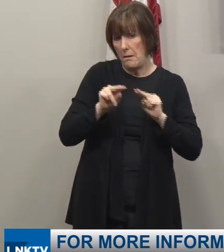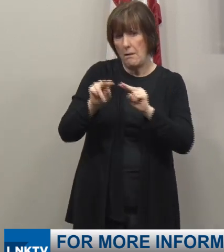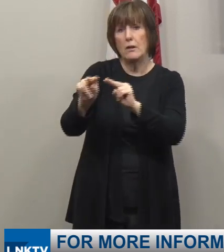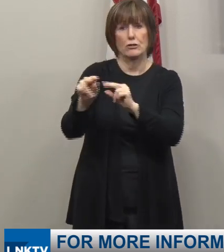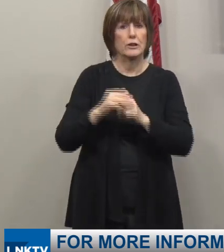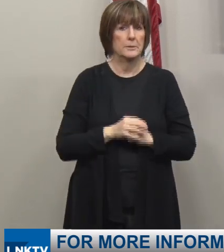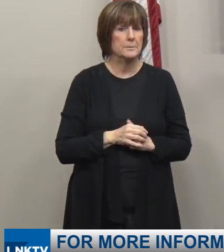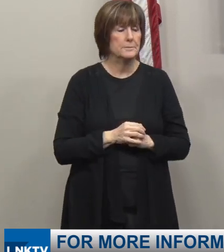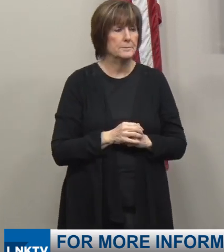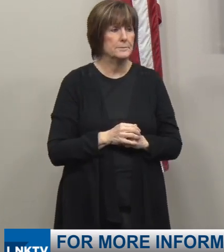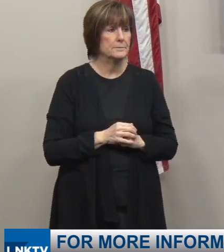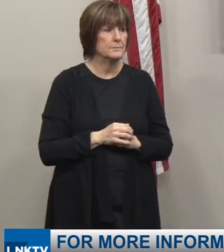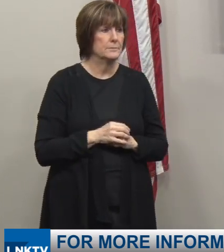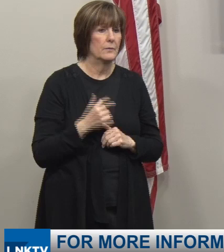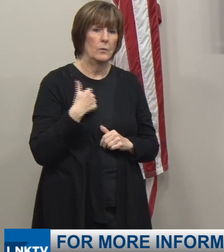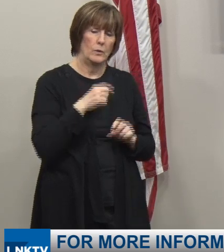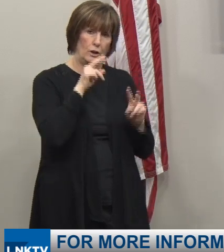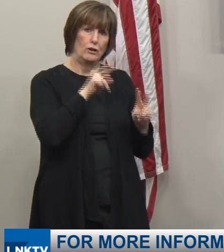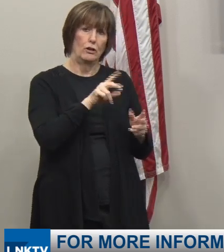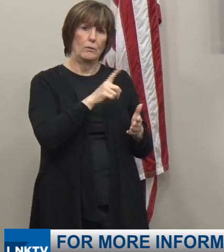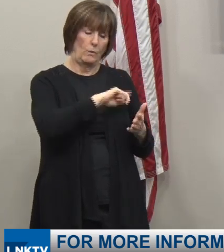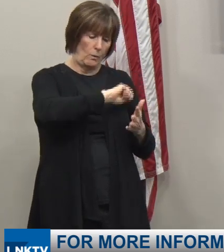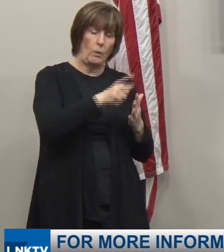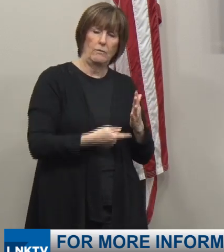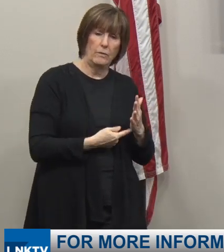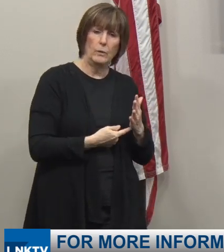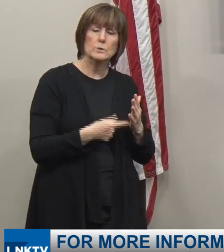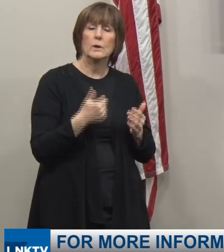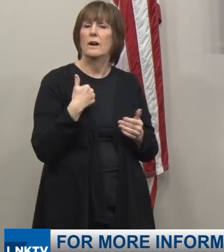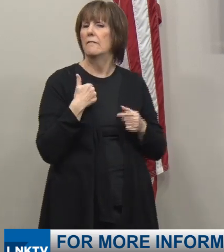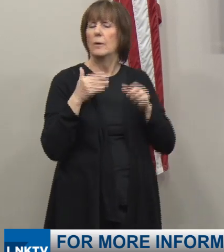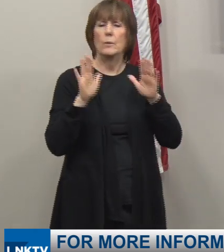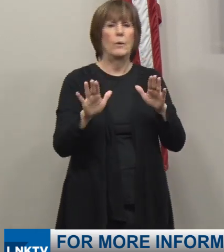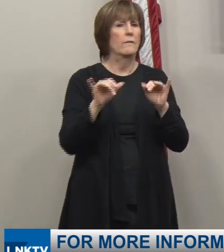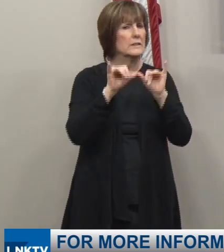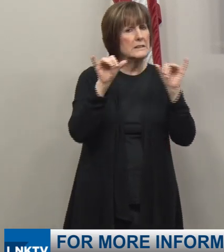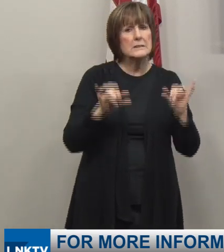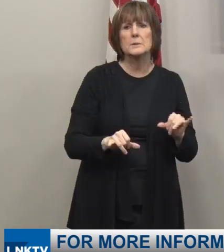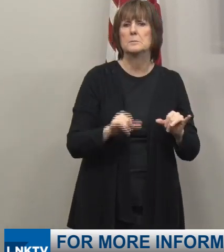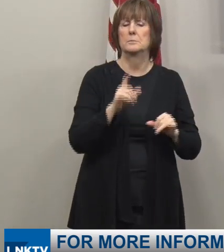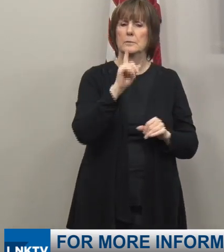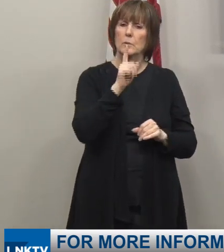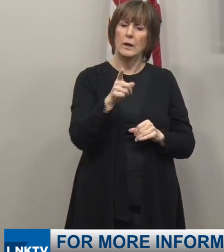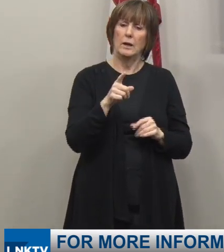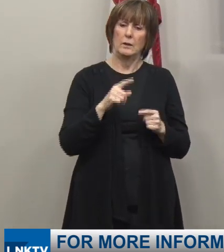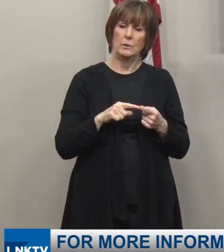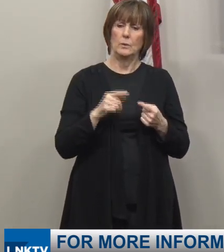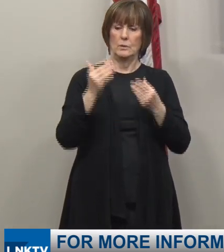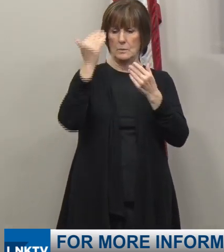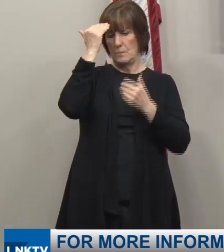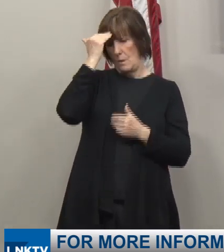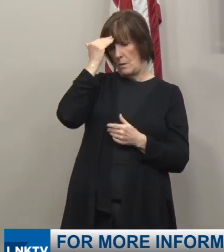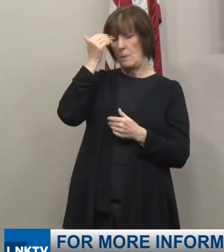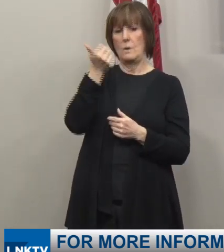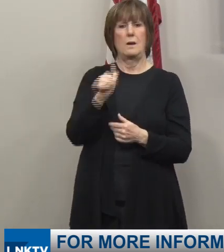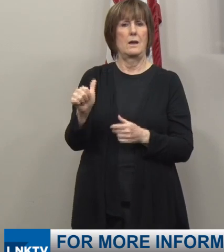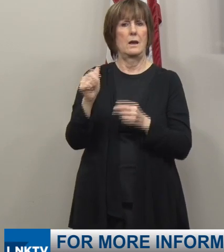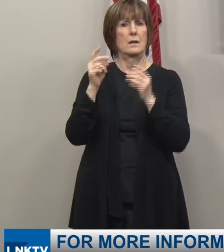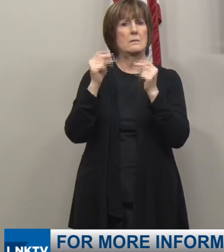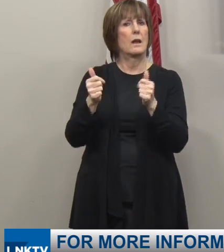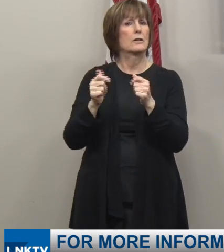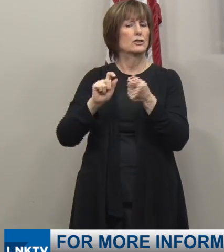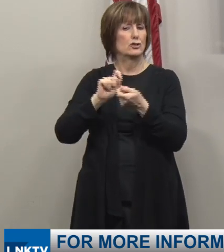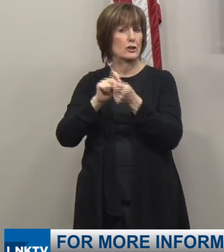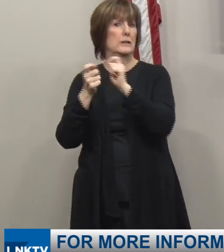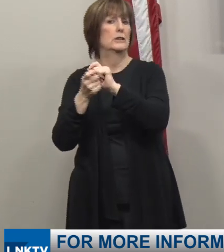comes in that we look at. So we have a great system to really be alert to any sudden changes